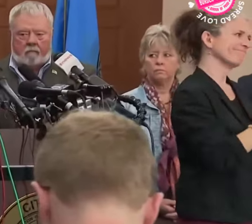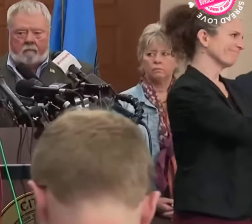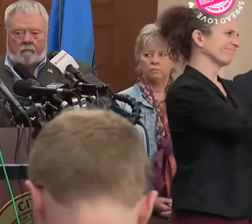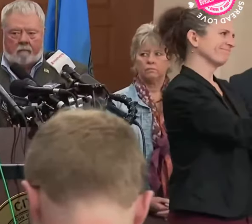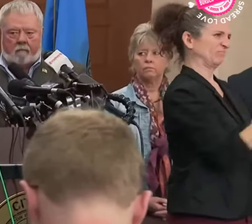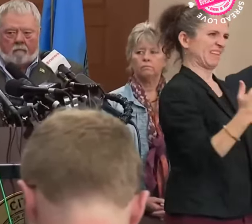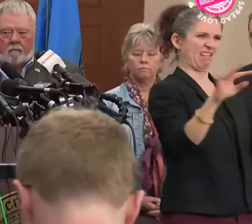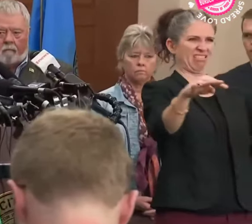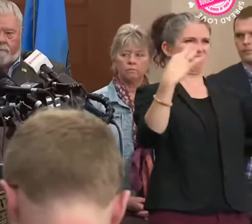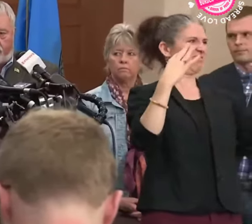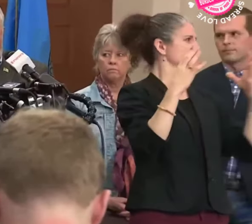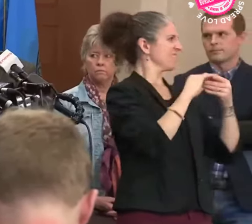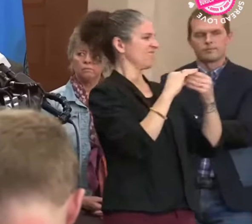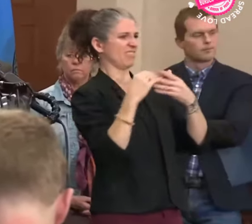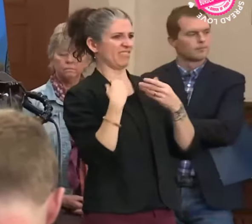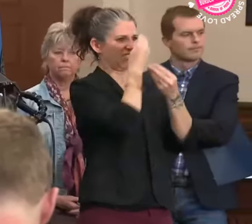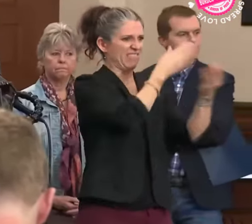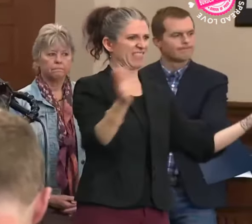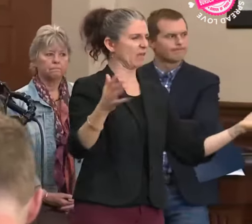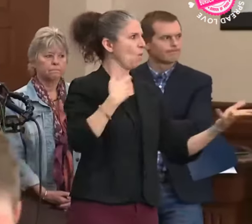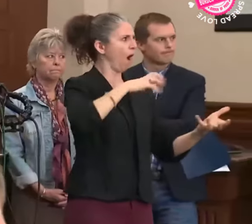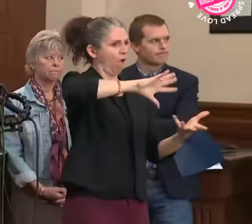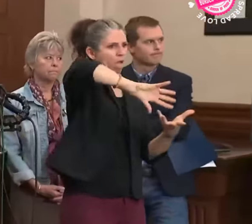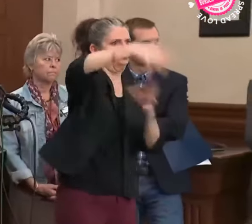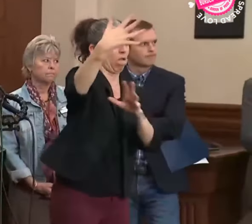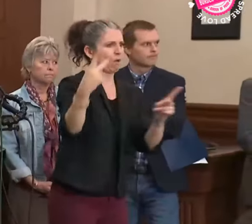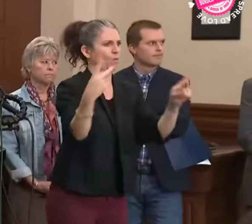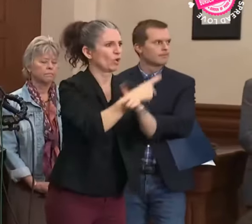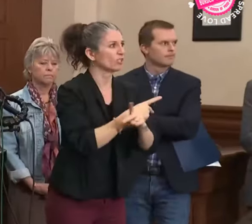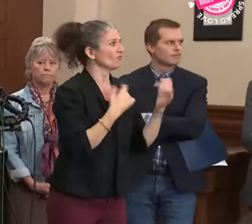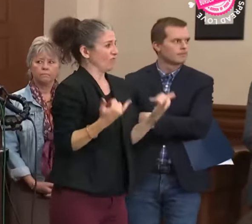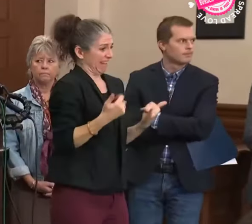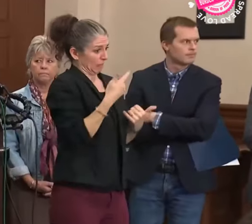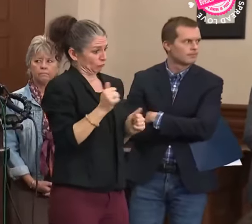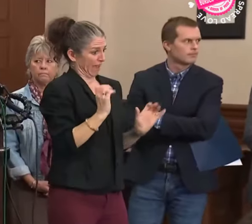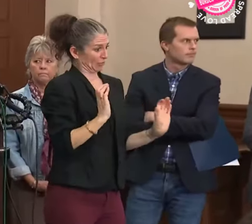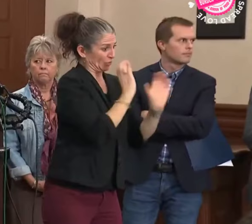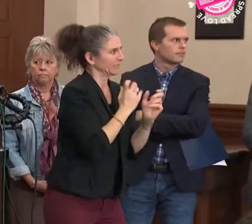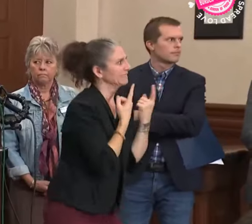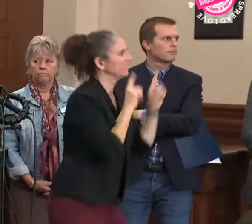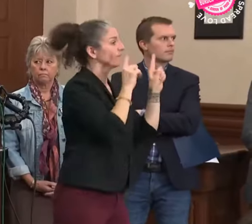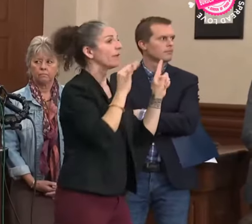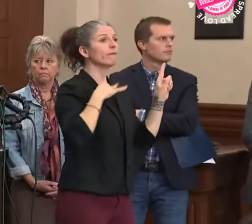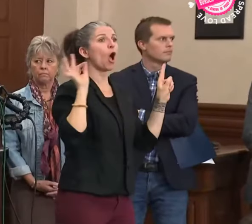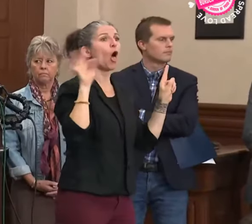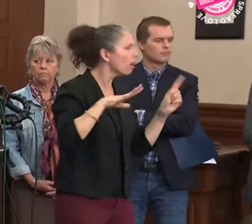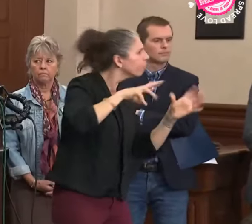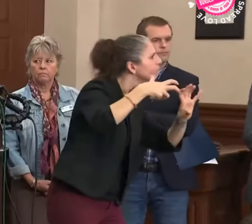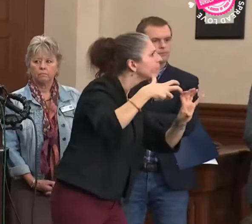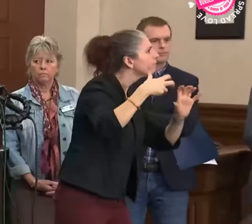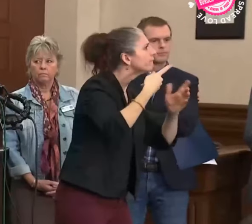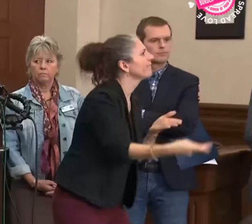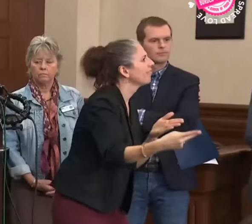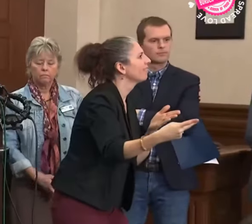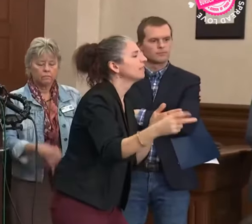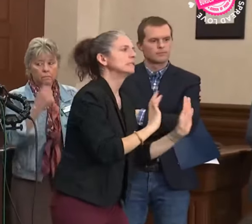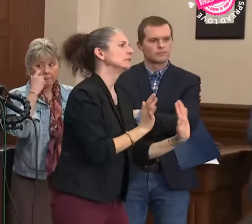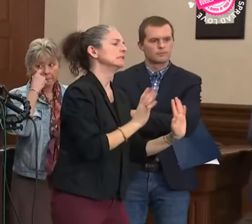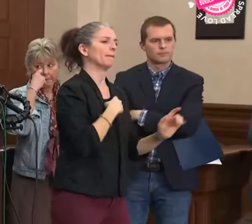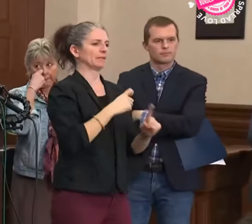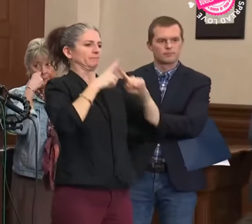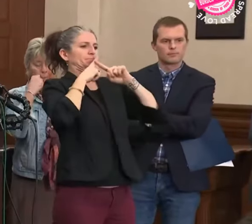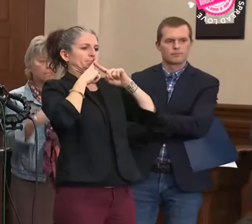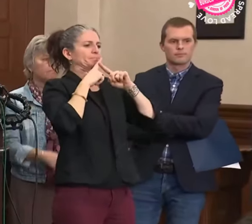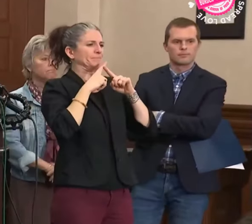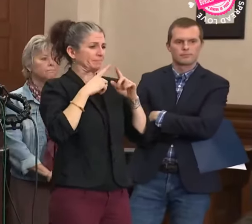to jeopardize the search for him in any way. I have talked extensively to law enforcement, and